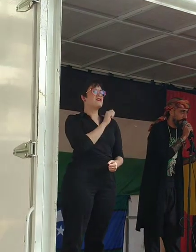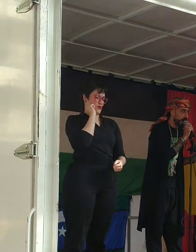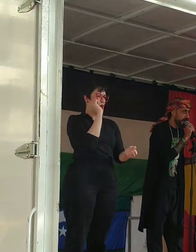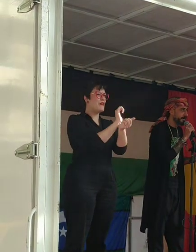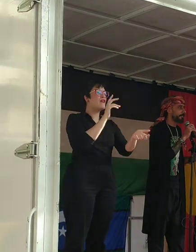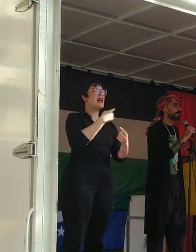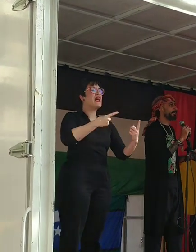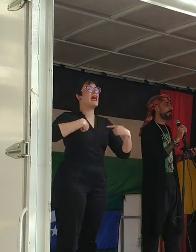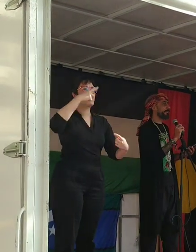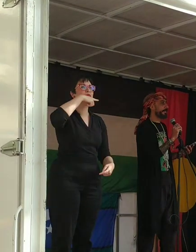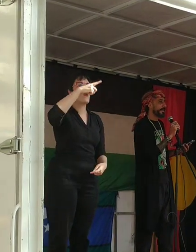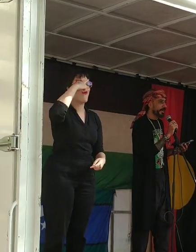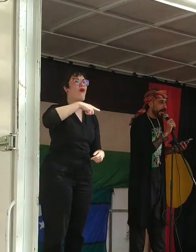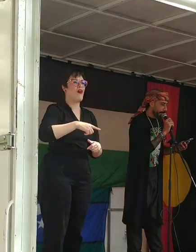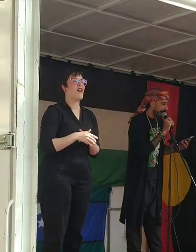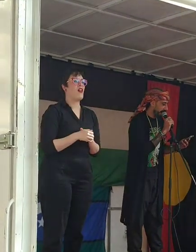Palestine will be free.